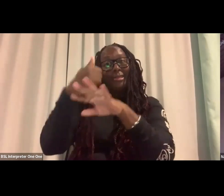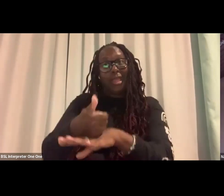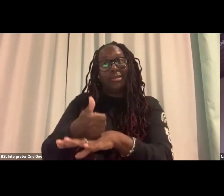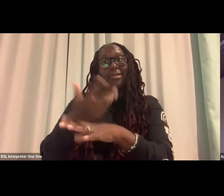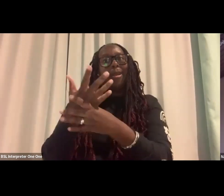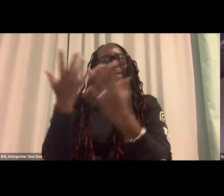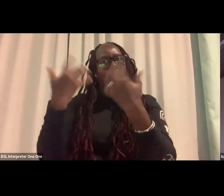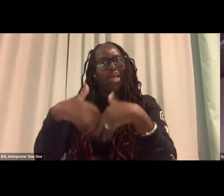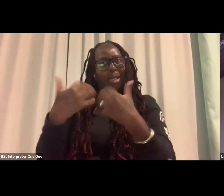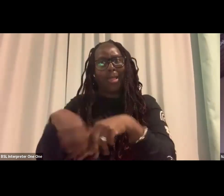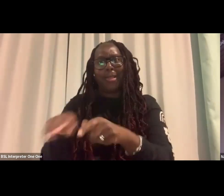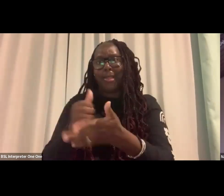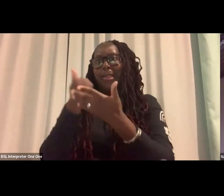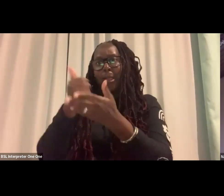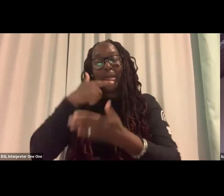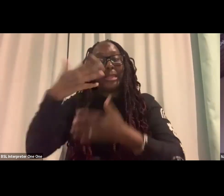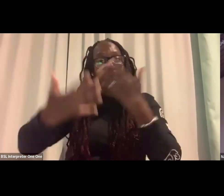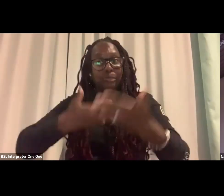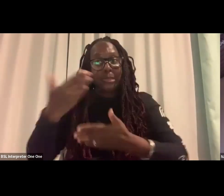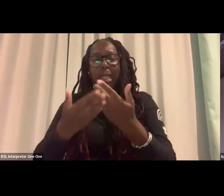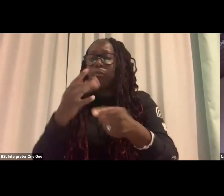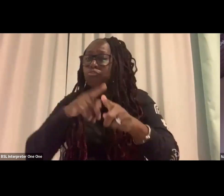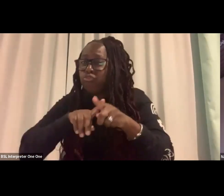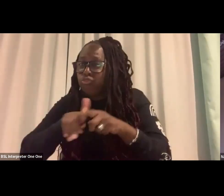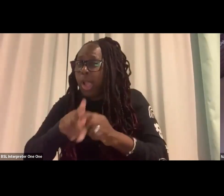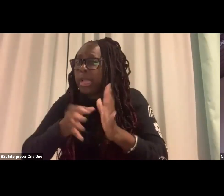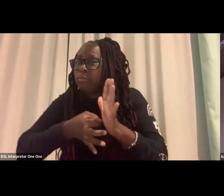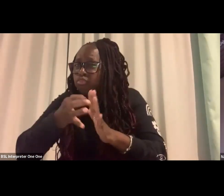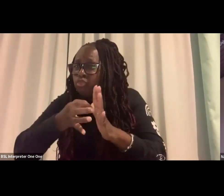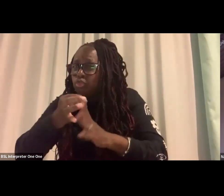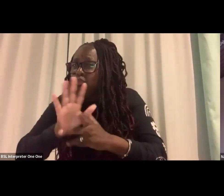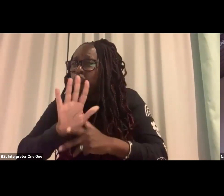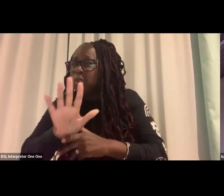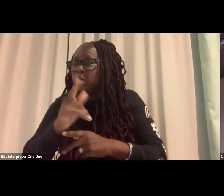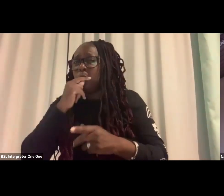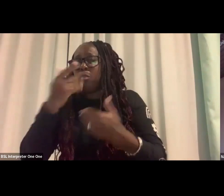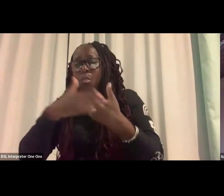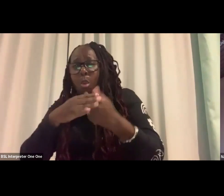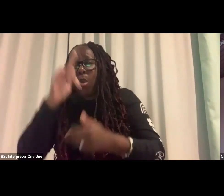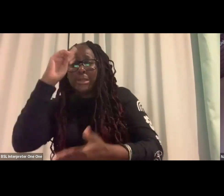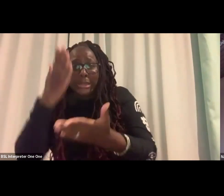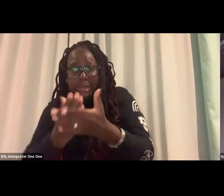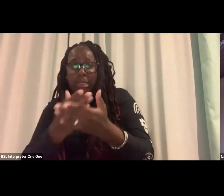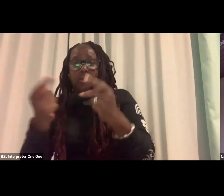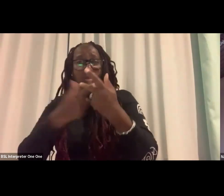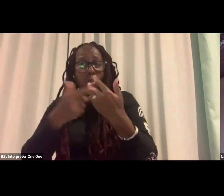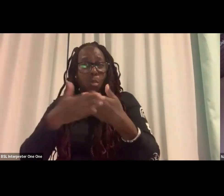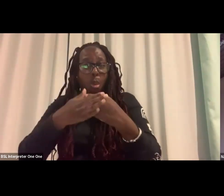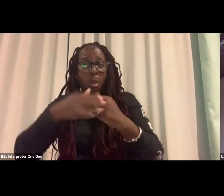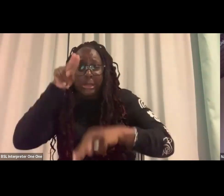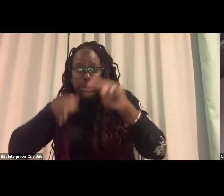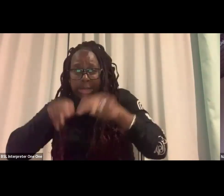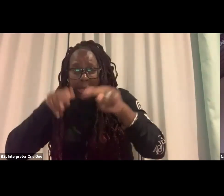tool. I just explained how we are trying to make it more as a decision-making, monitoring, evaluation